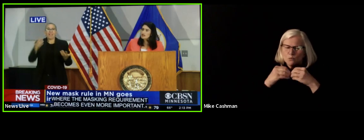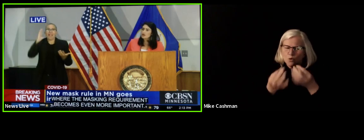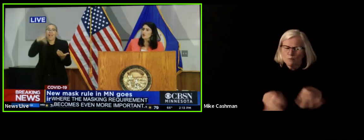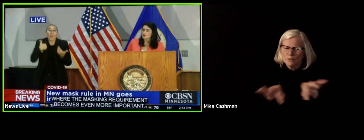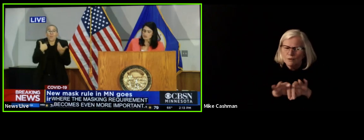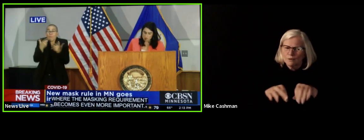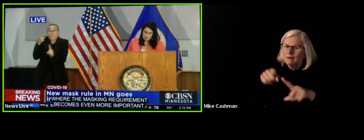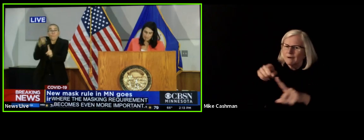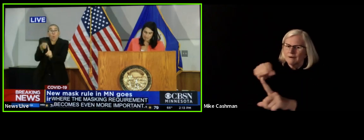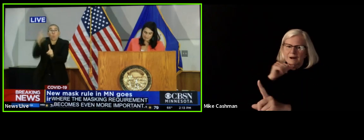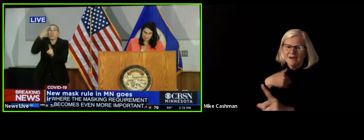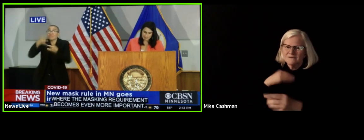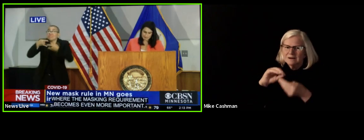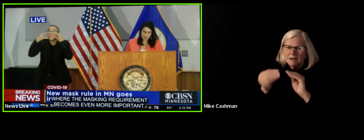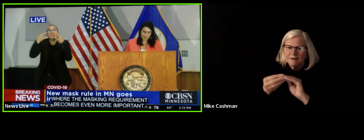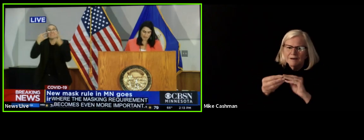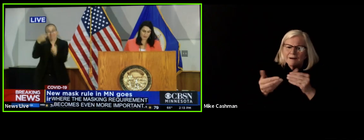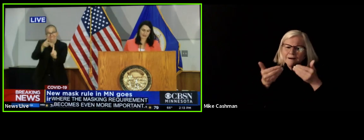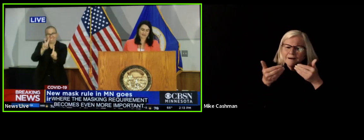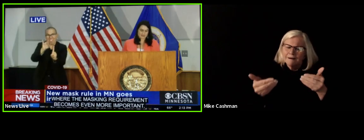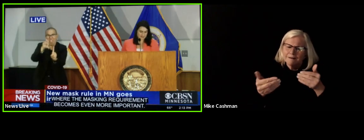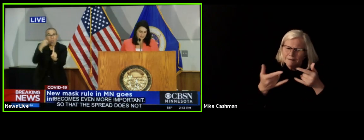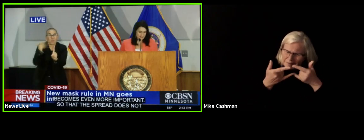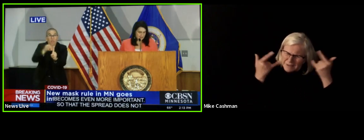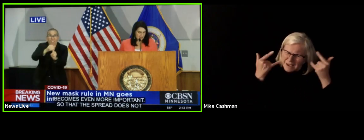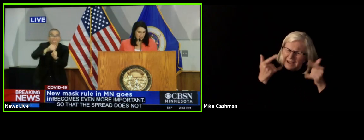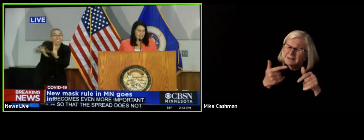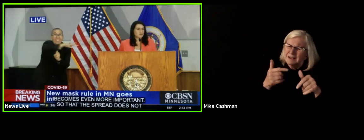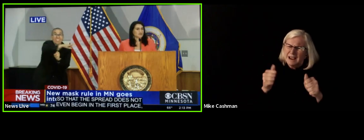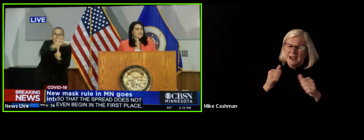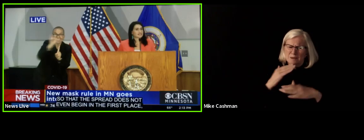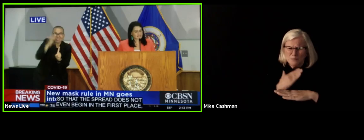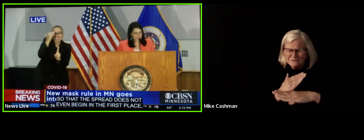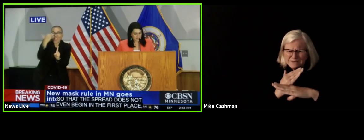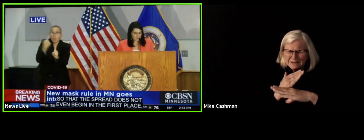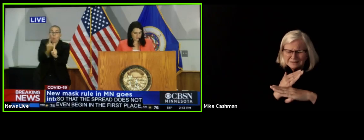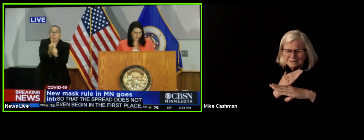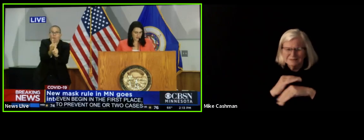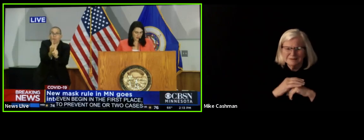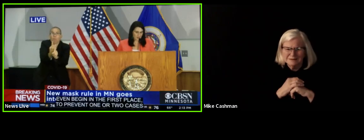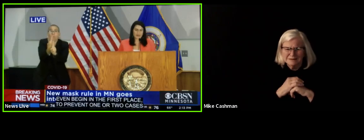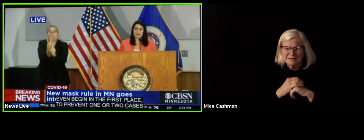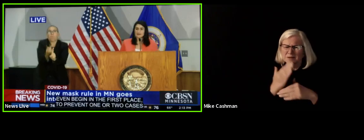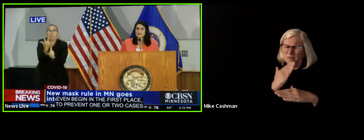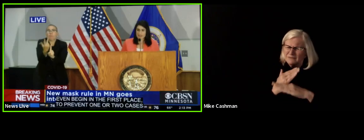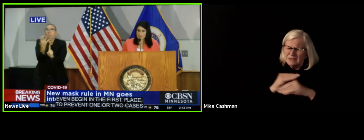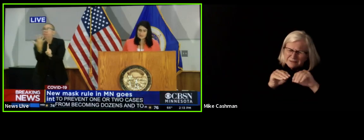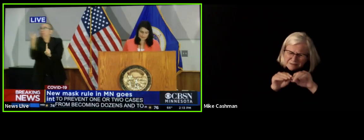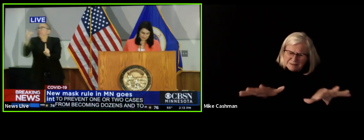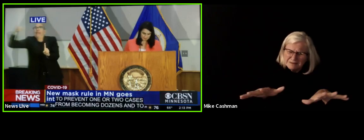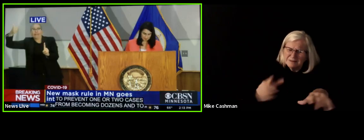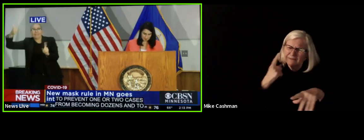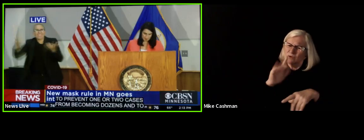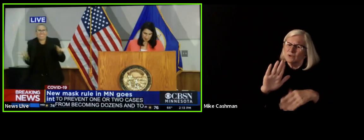1 or 2 cases from becoming dozens, and to prevent dozens from becoming